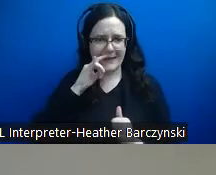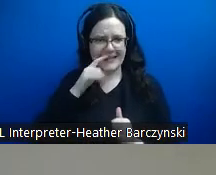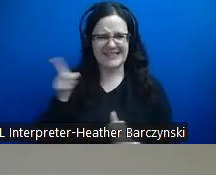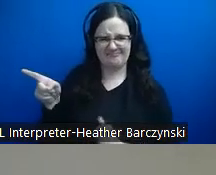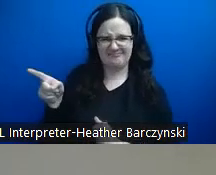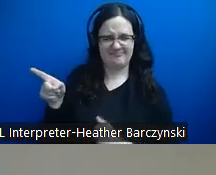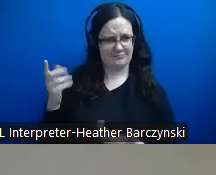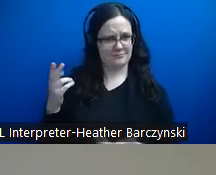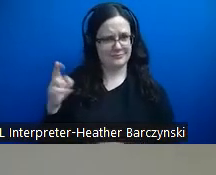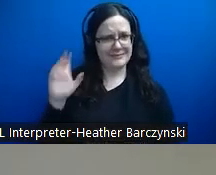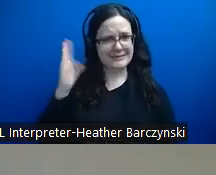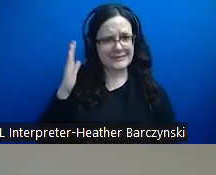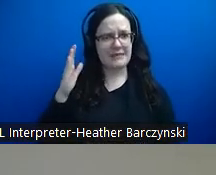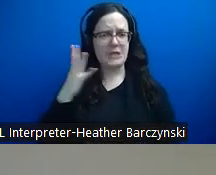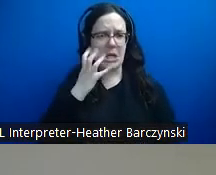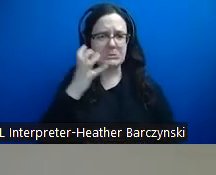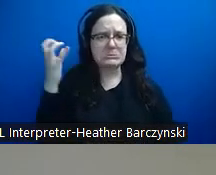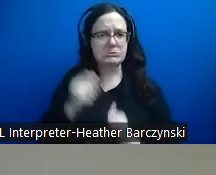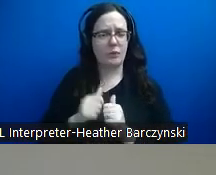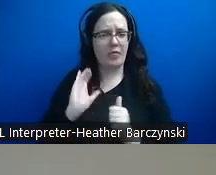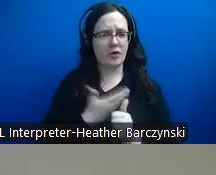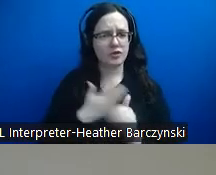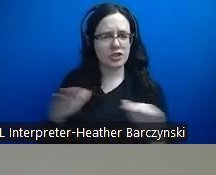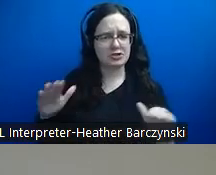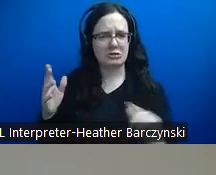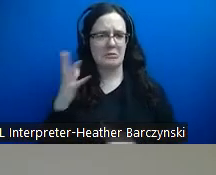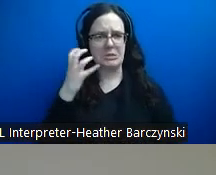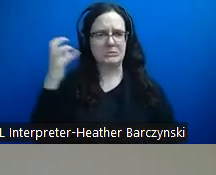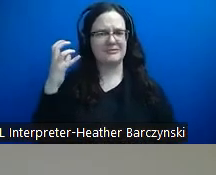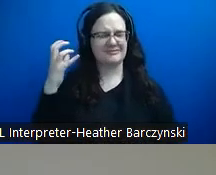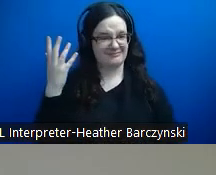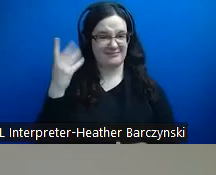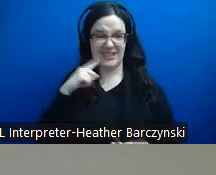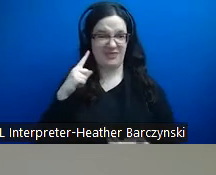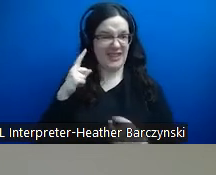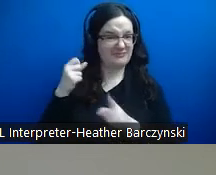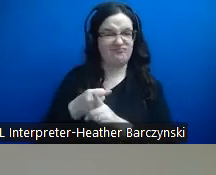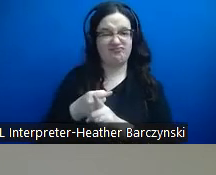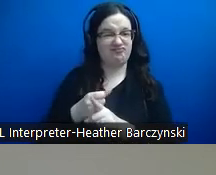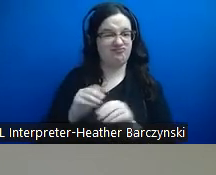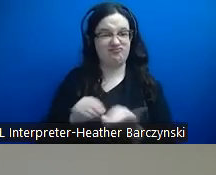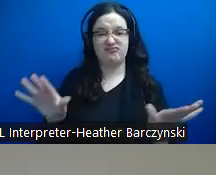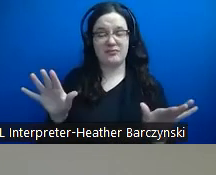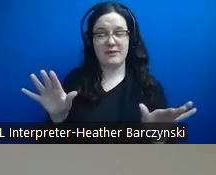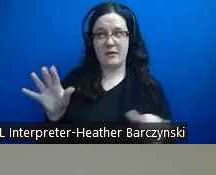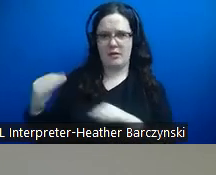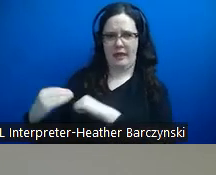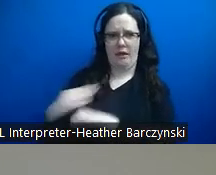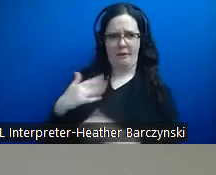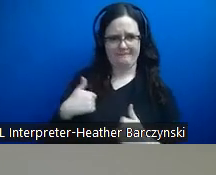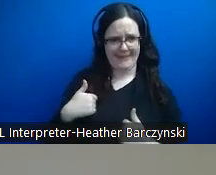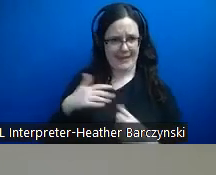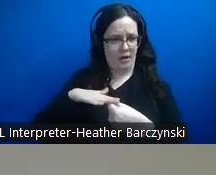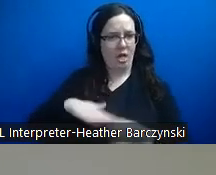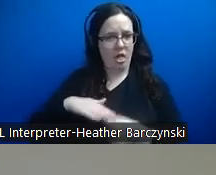our children. You know, and it trickles down. It's putting stress on me, obviously, because I just felt like